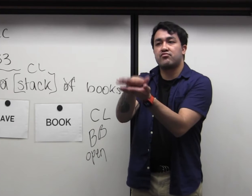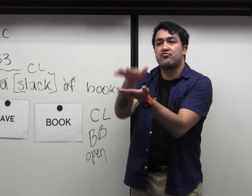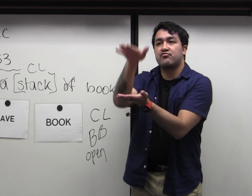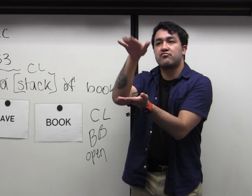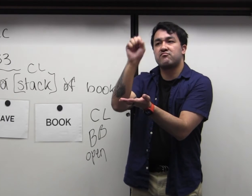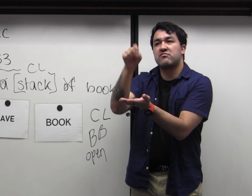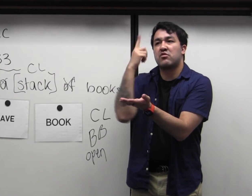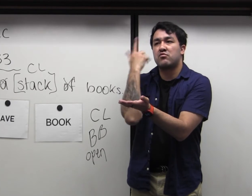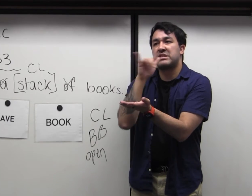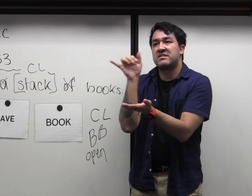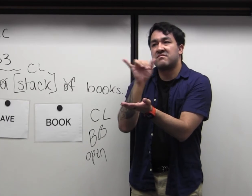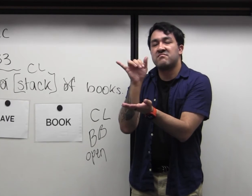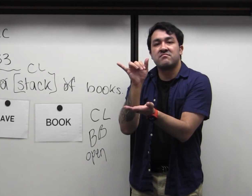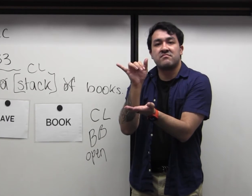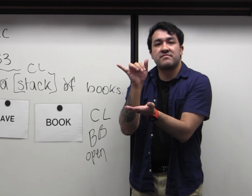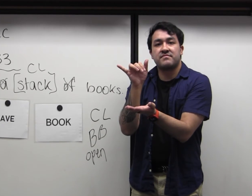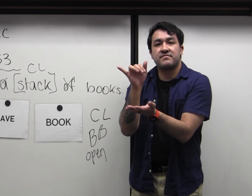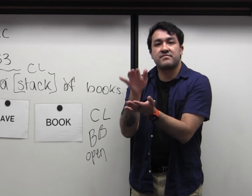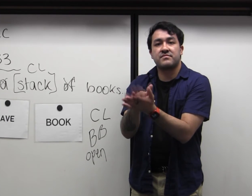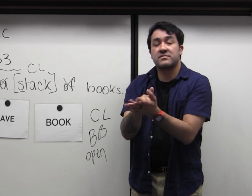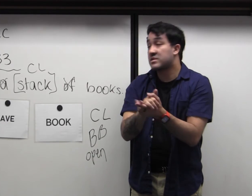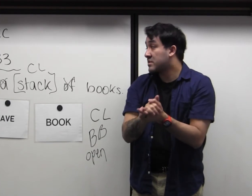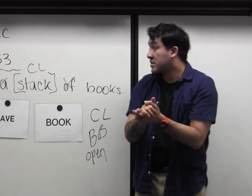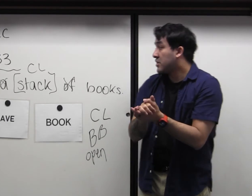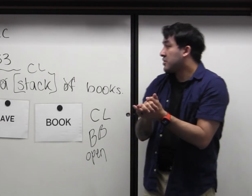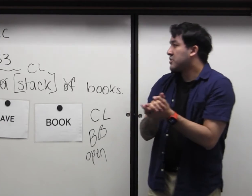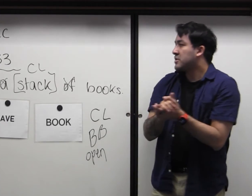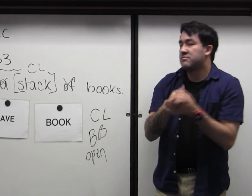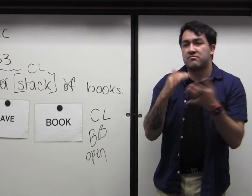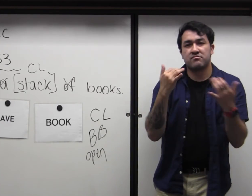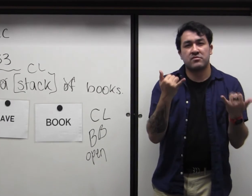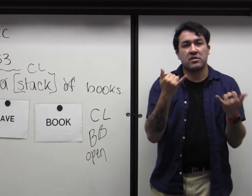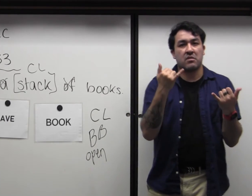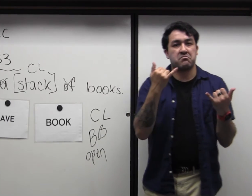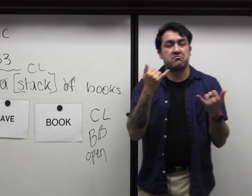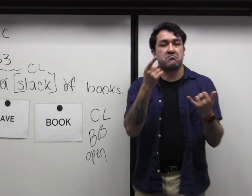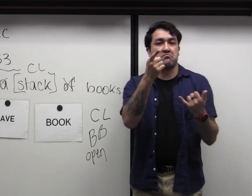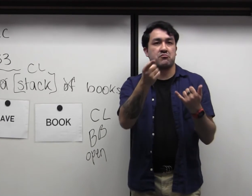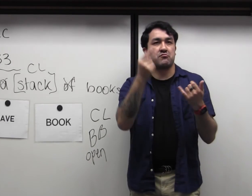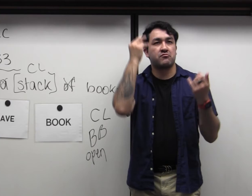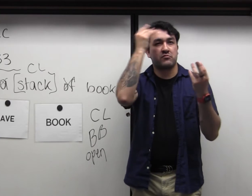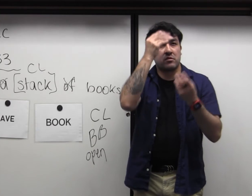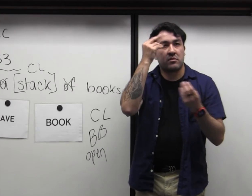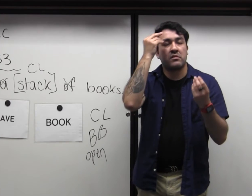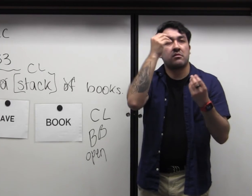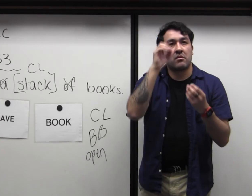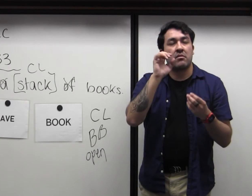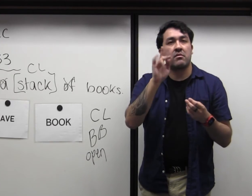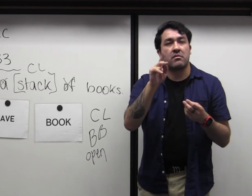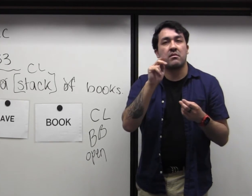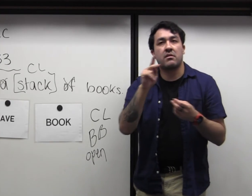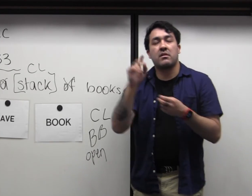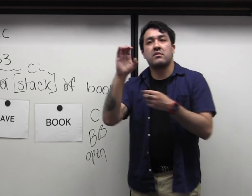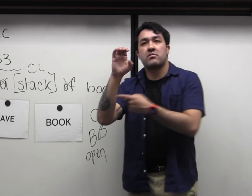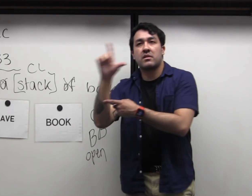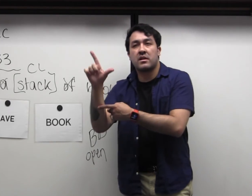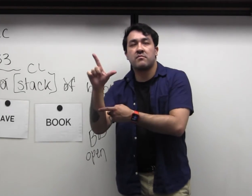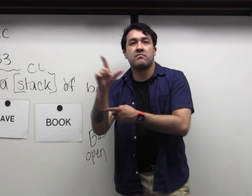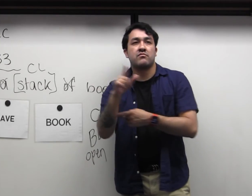you'll see that all the time. It looks like a stack of books. People have, agreed upon that. Now, you might be thinking,